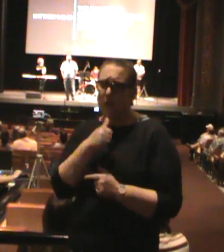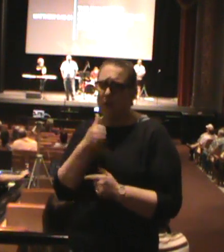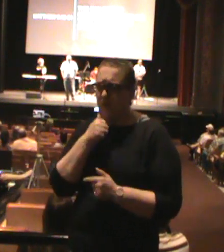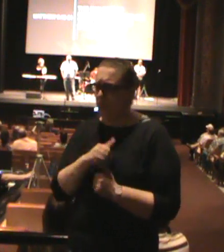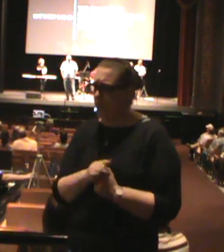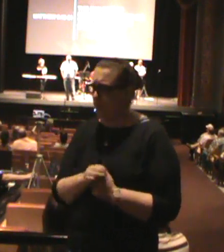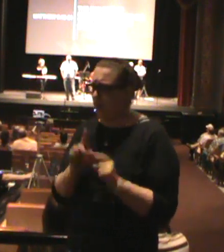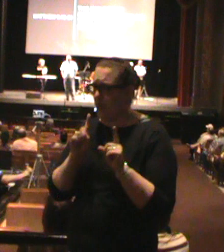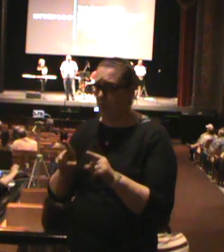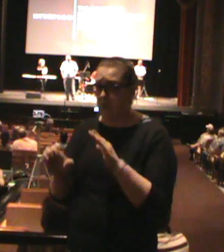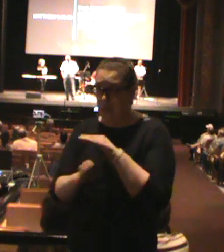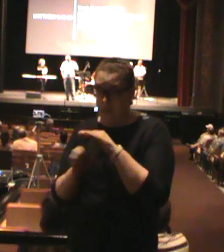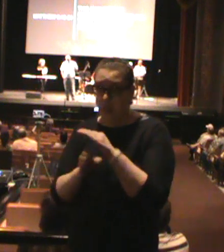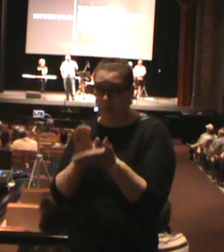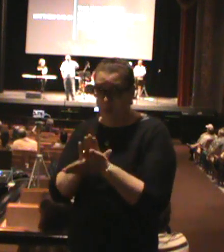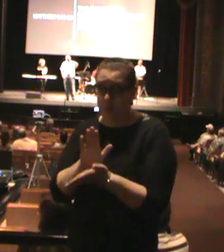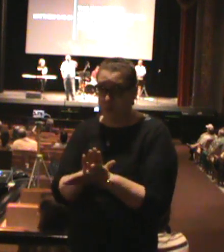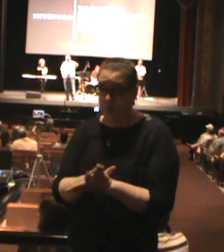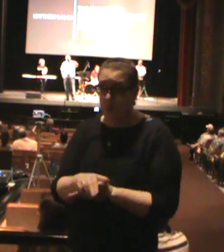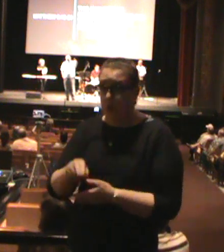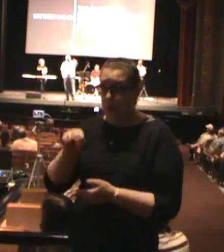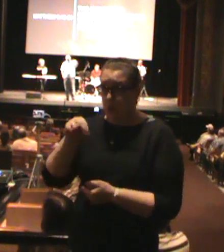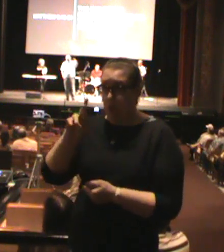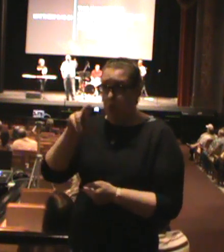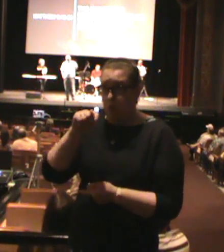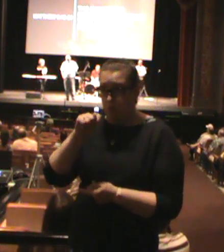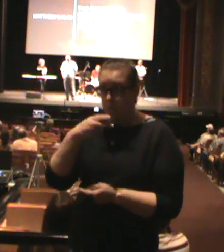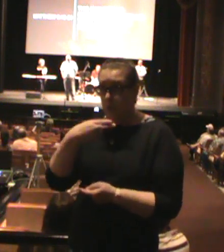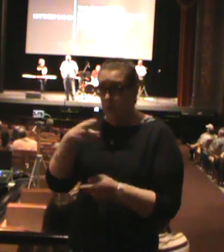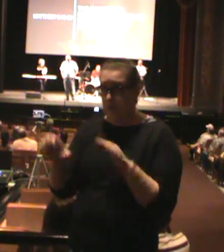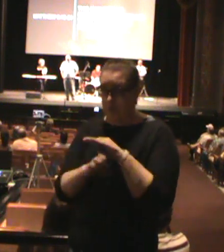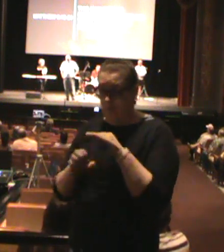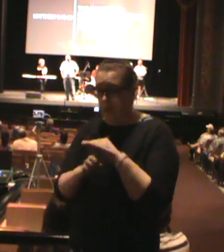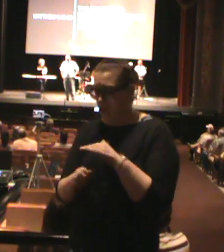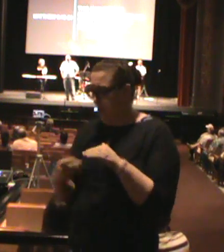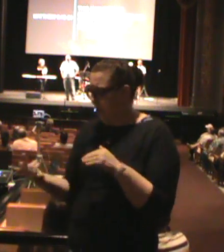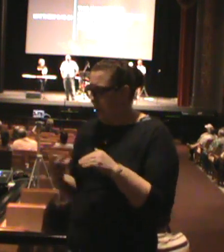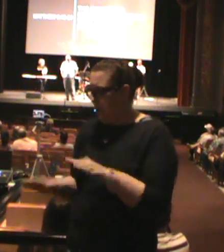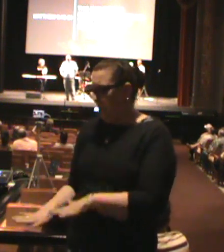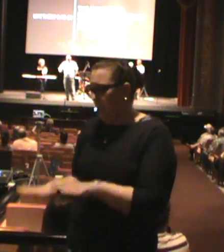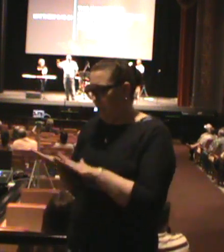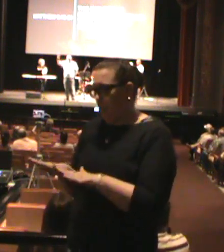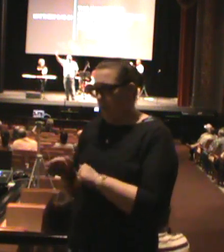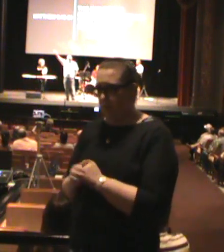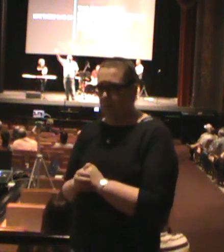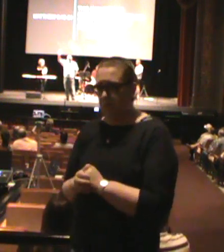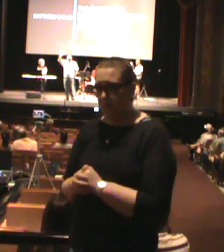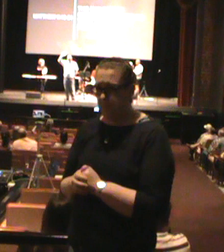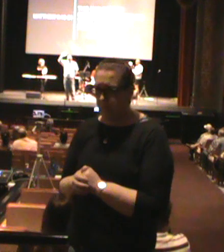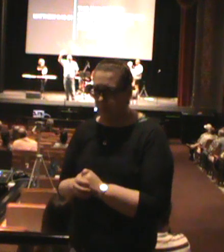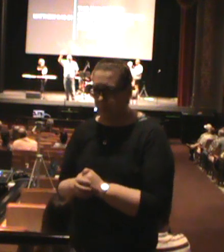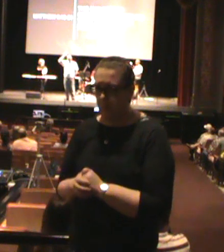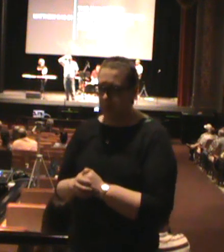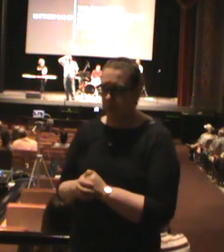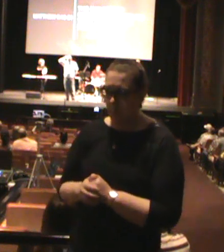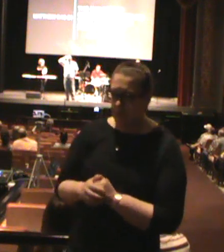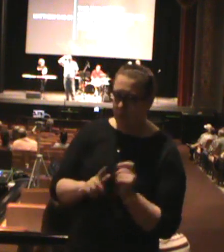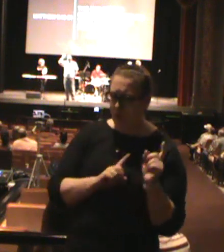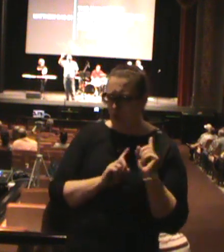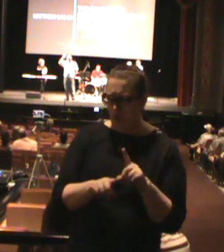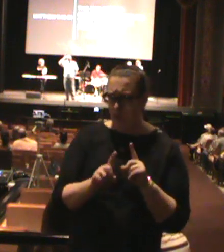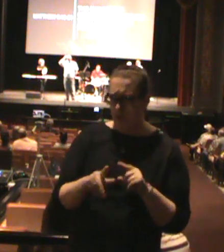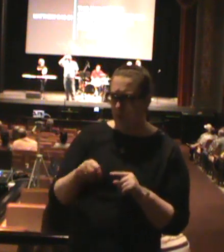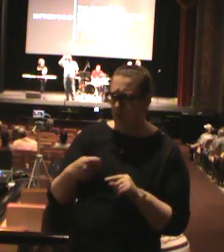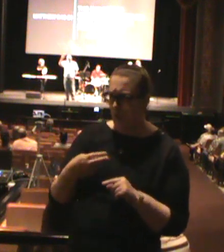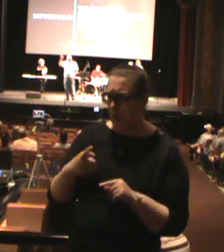I went to elementary school back in North Elementary, who we grew up 2 blocks from each other. And she goes to Thrive Church in Chesterfield, and